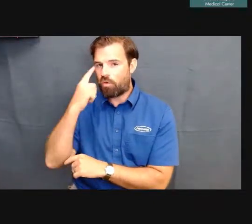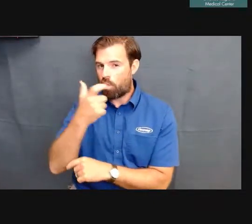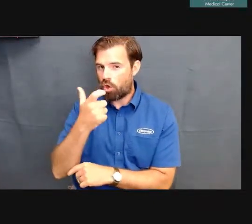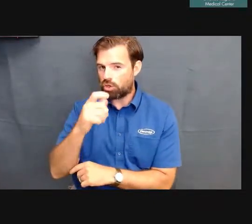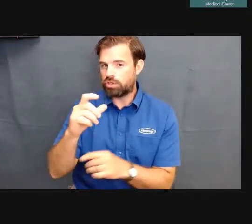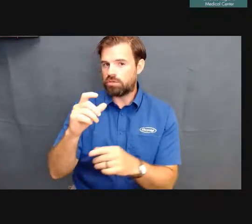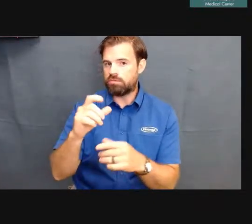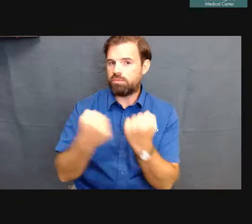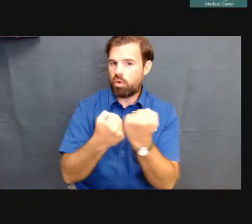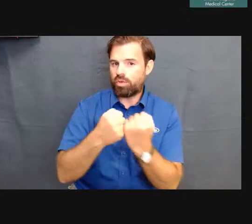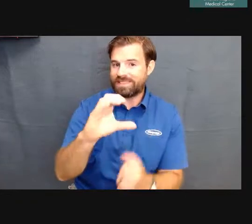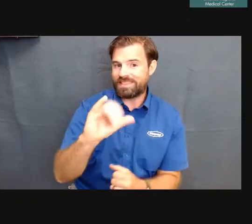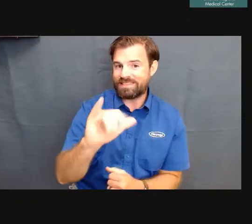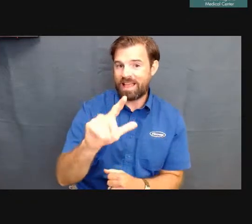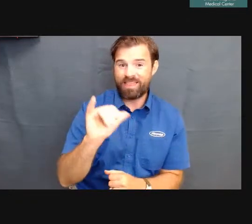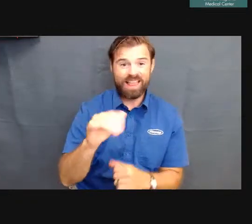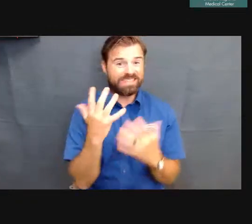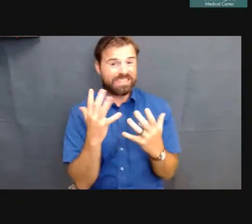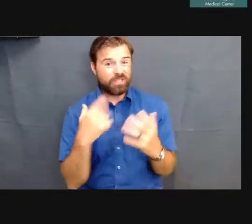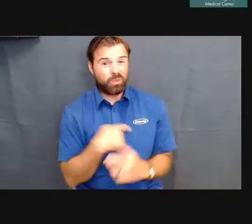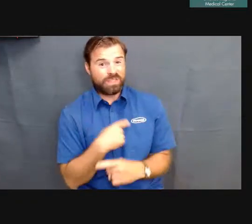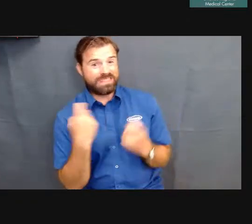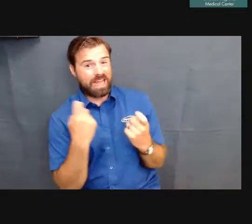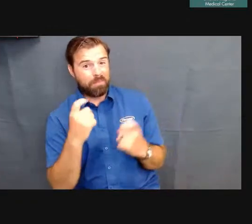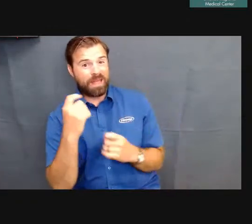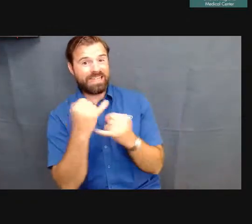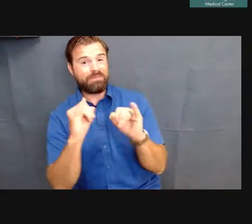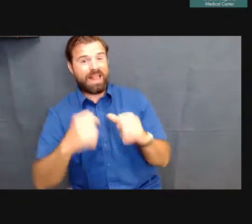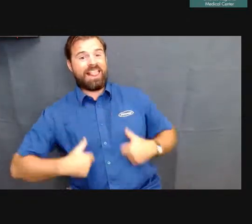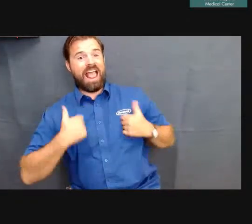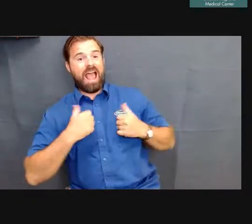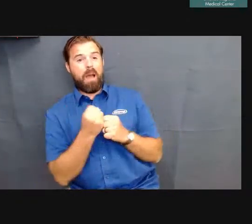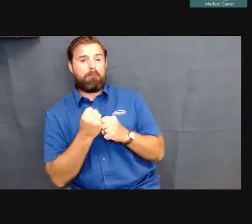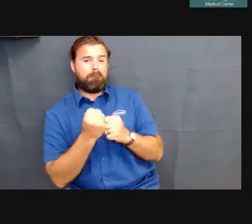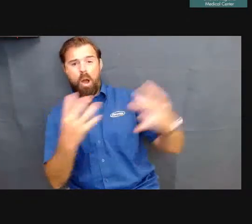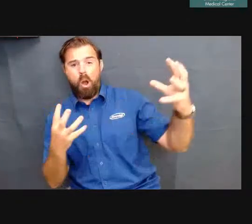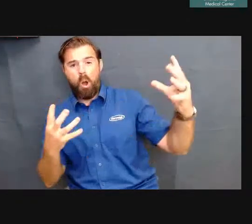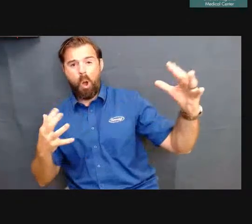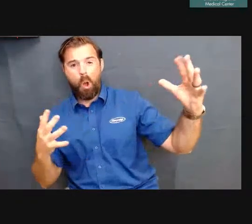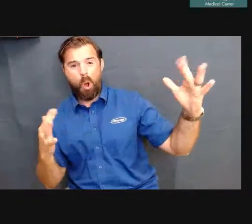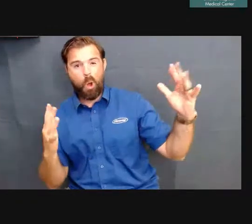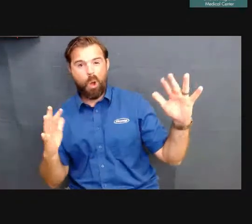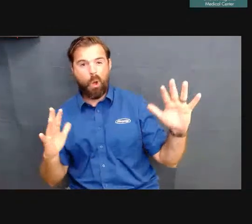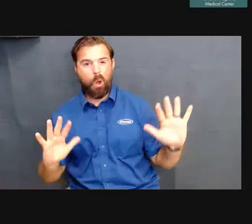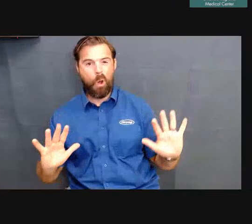CIL. And that is it for Celebrating Independence Live!